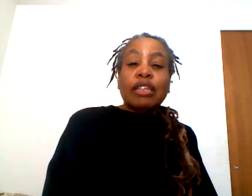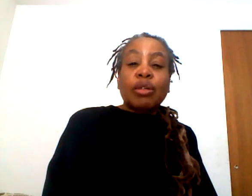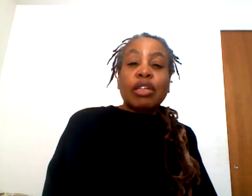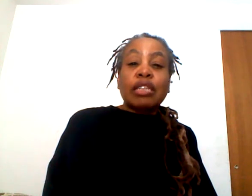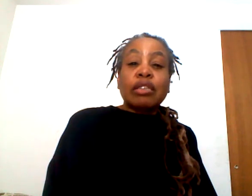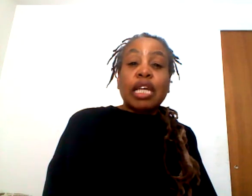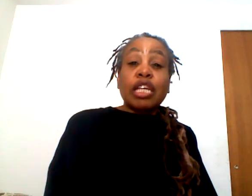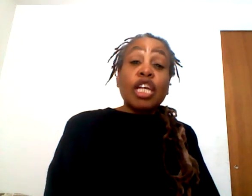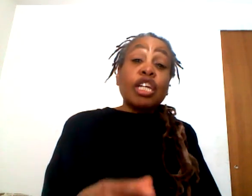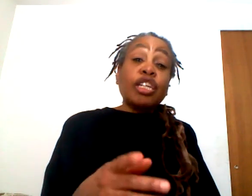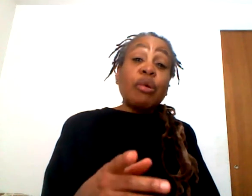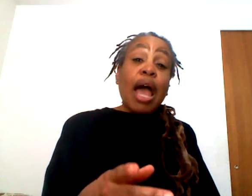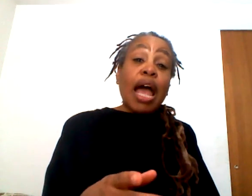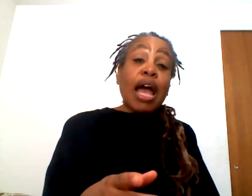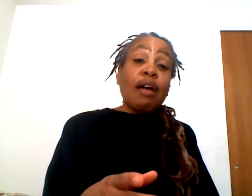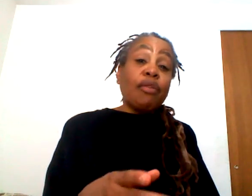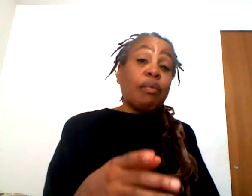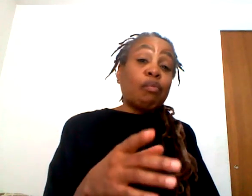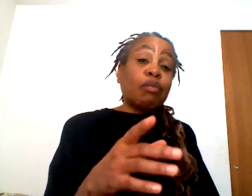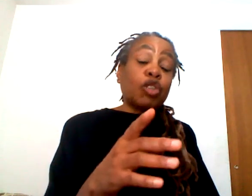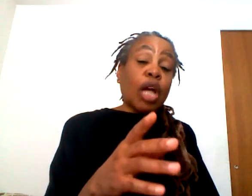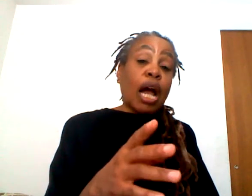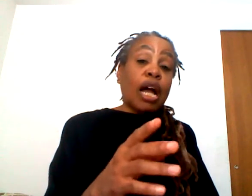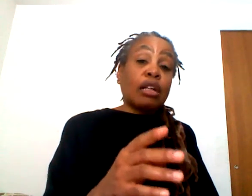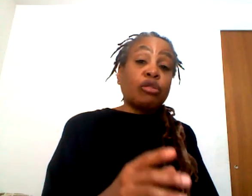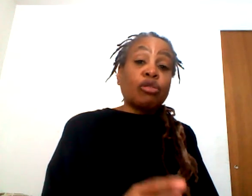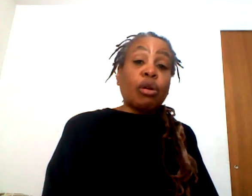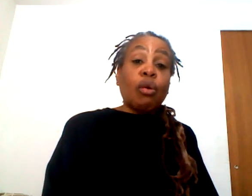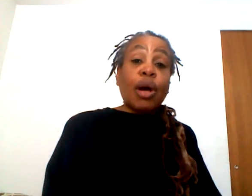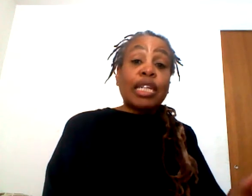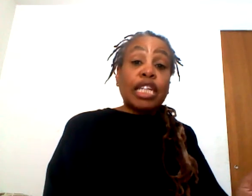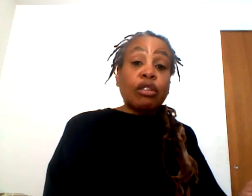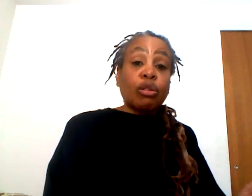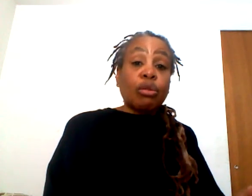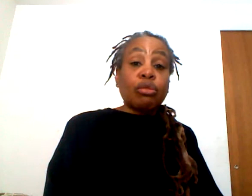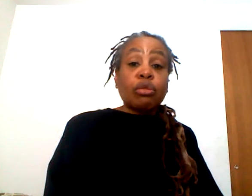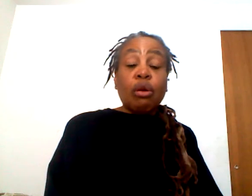and they say, you have John's or Juanito's or